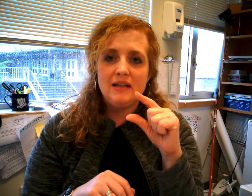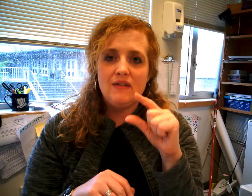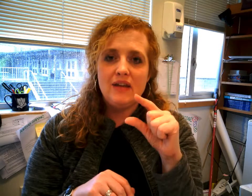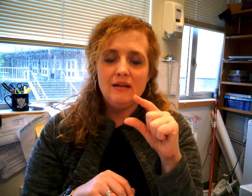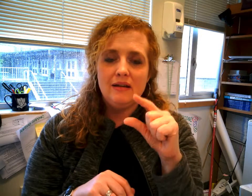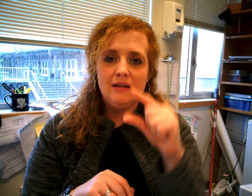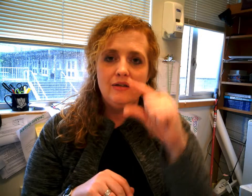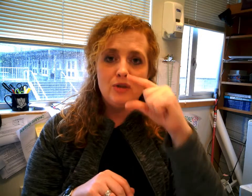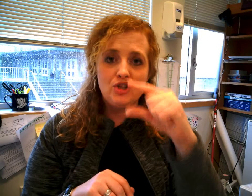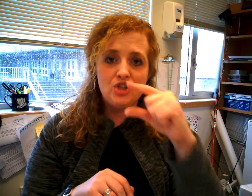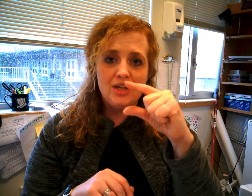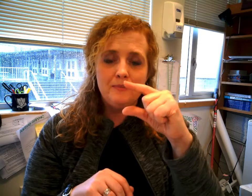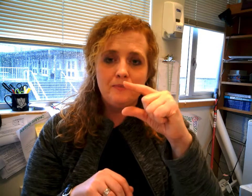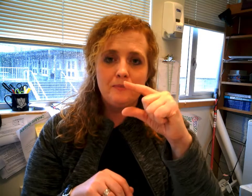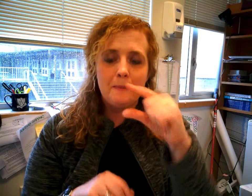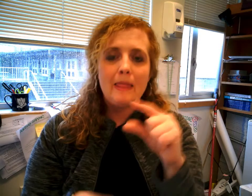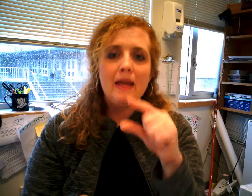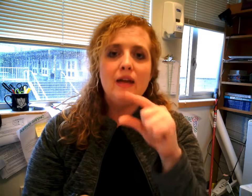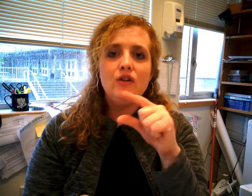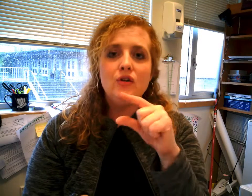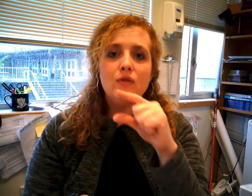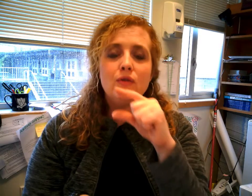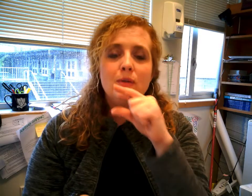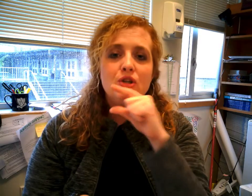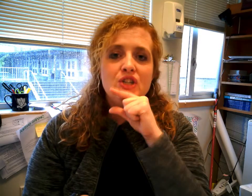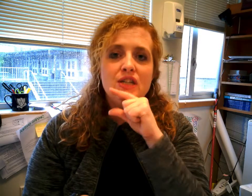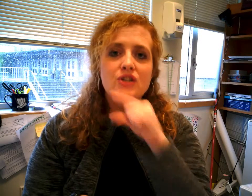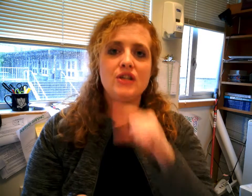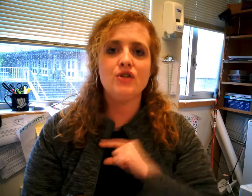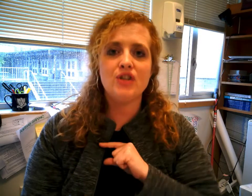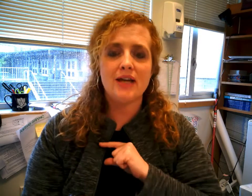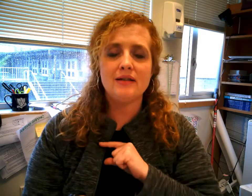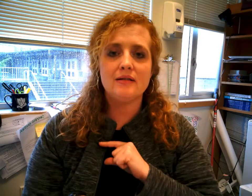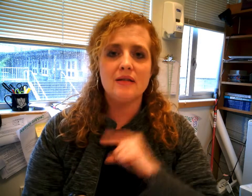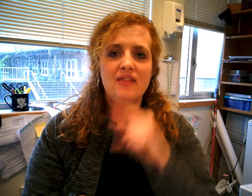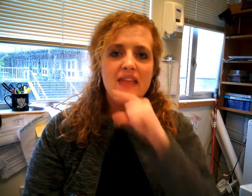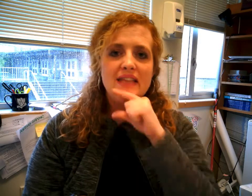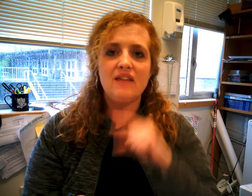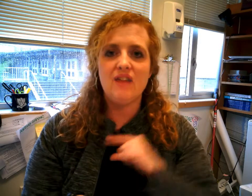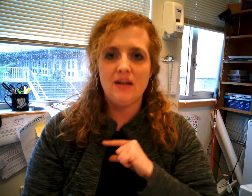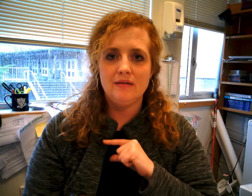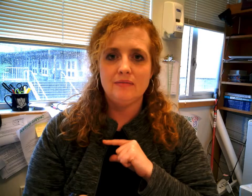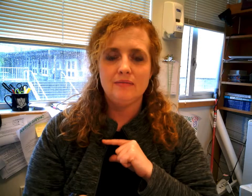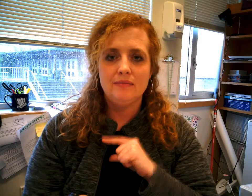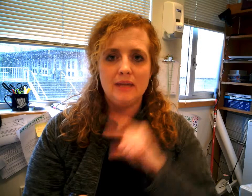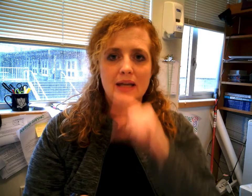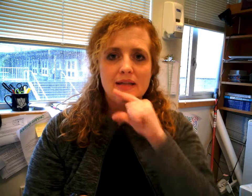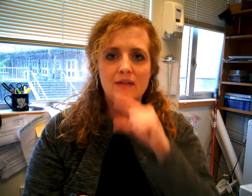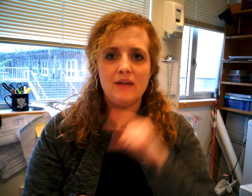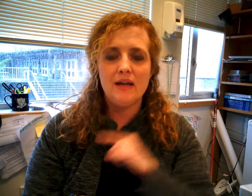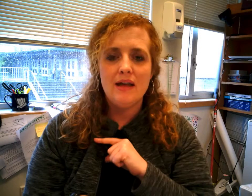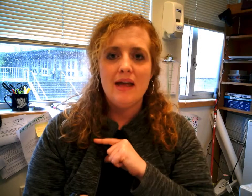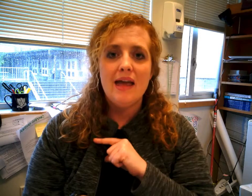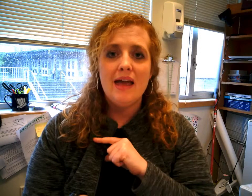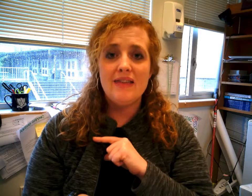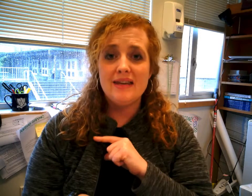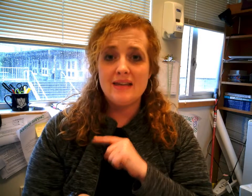Thanksgiving is with a G, and you go from your chin to your chest. Thanksgiving. Thanksgiving. And then day,